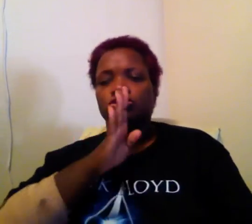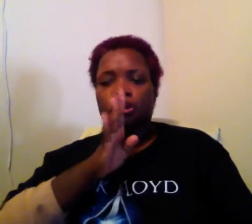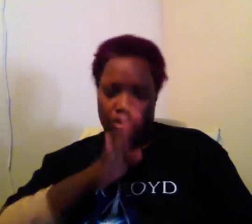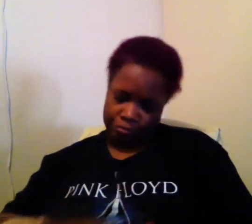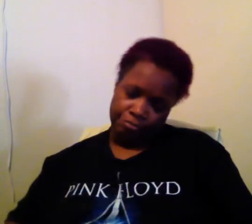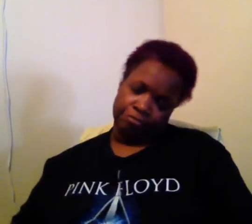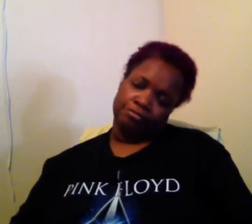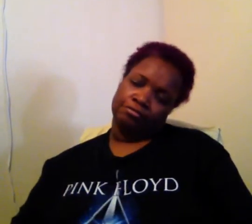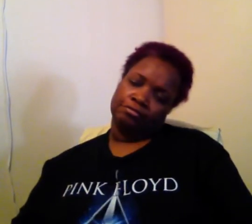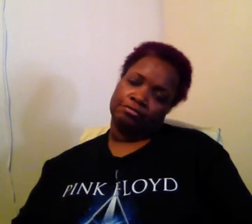talk.